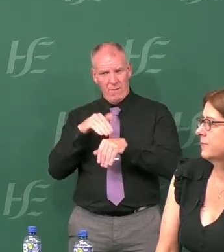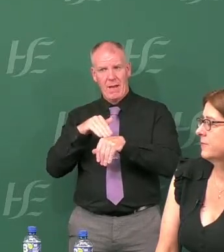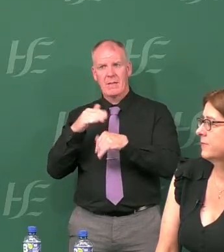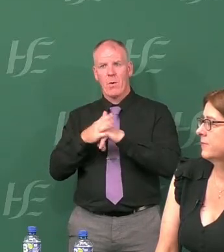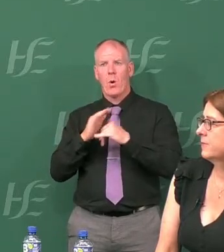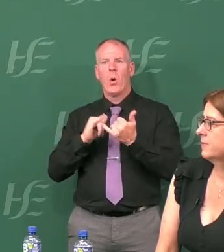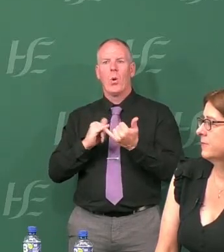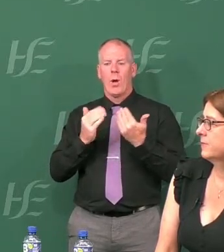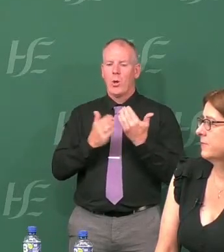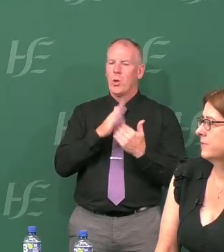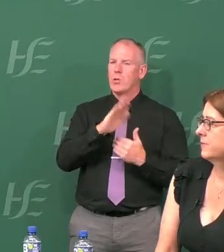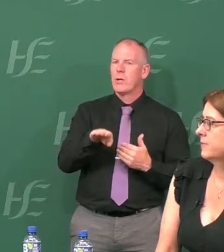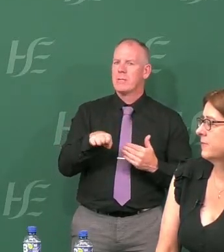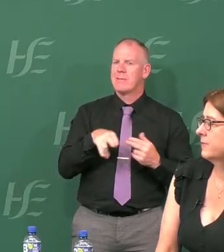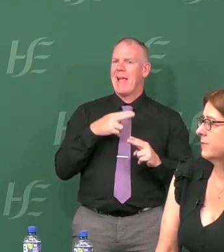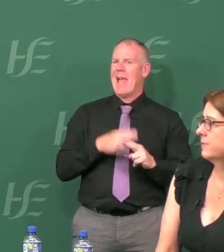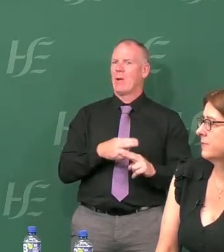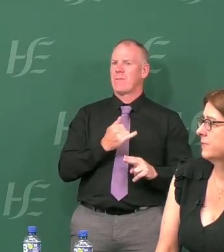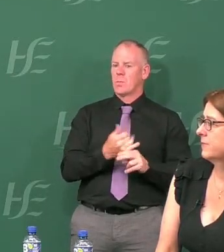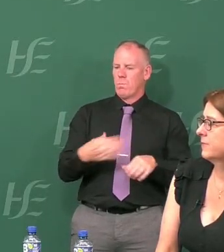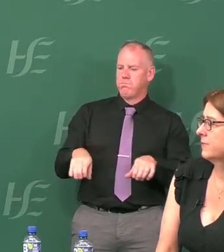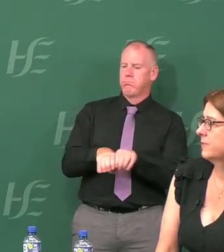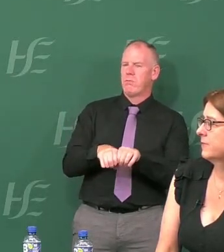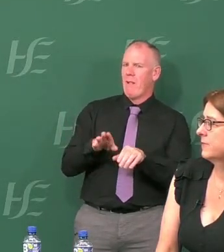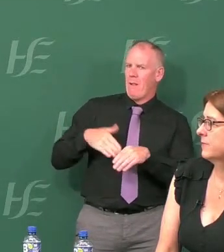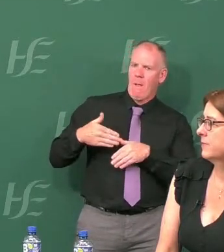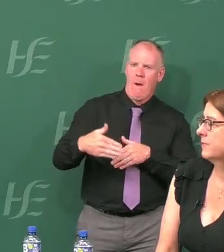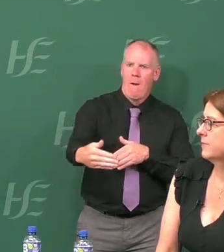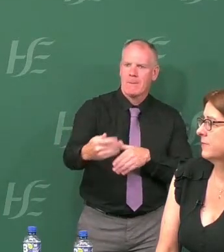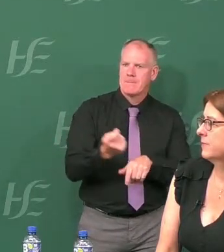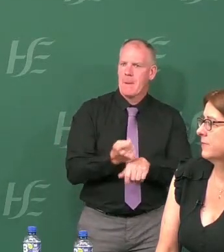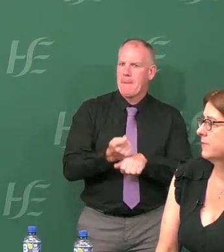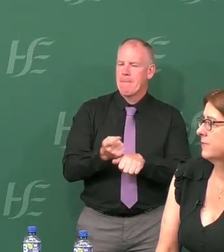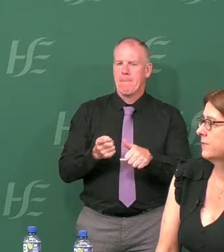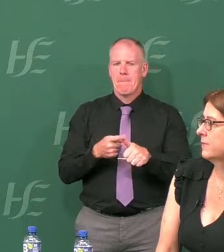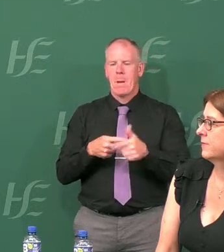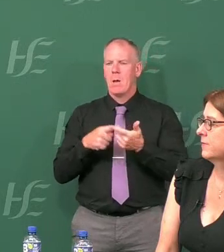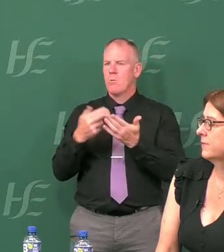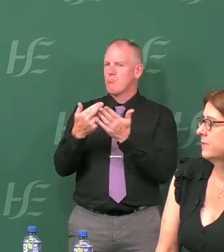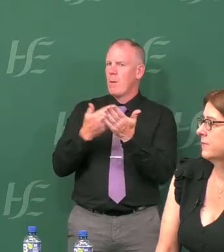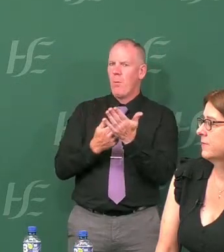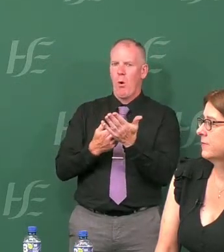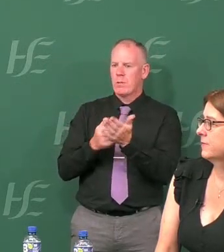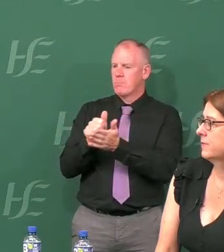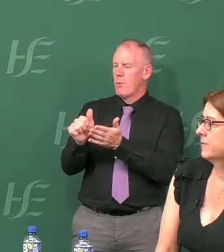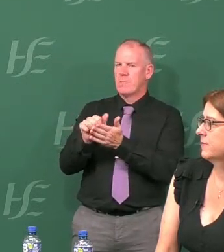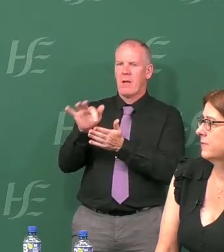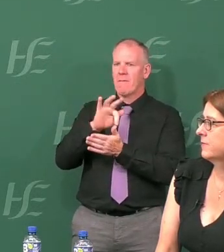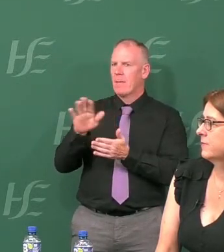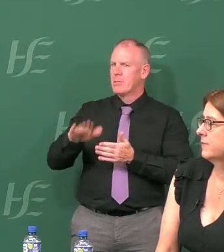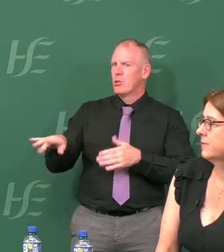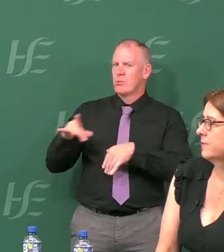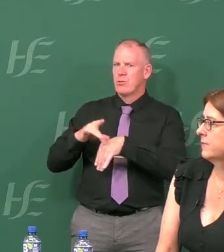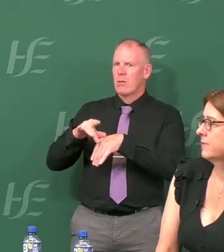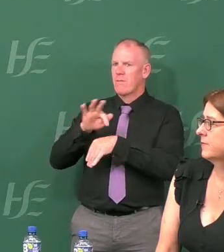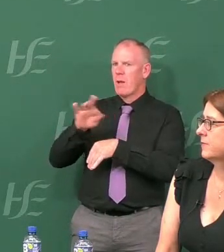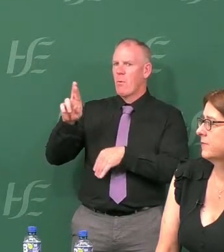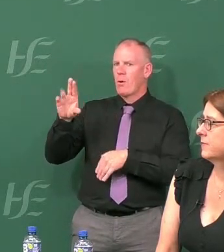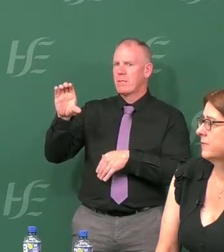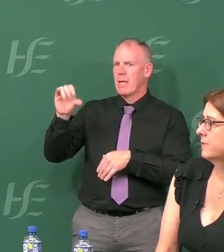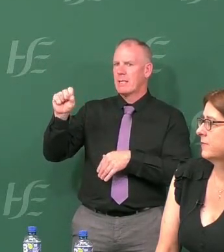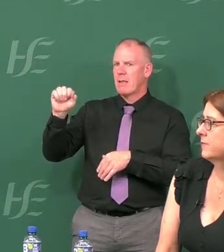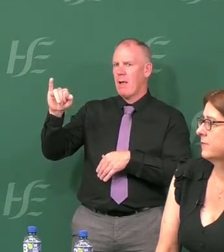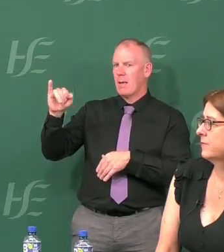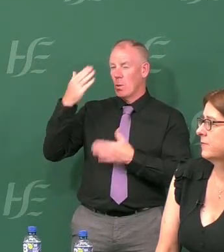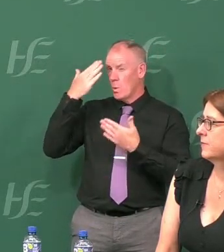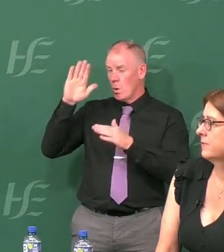children being out of school for longer periods of time. There's been reports published by our own paediatrics and the RCSI demonstrating the